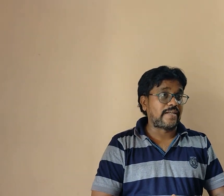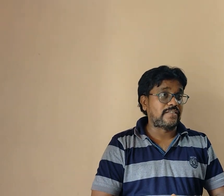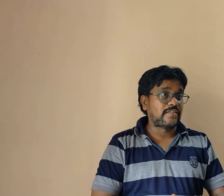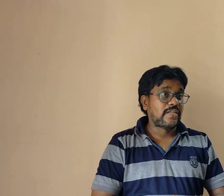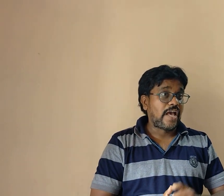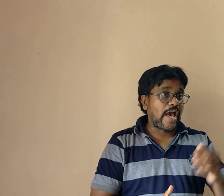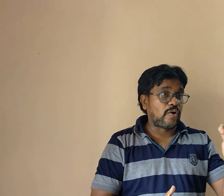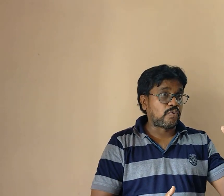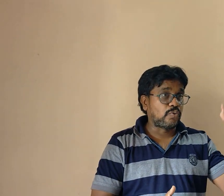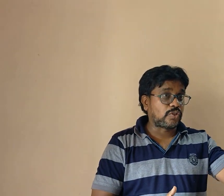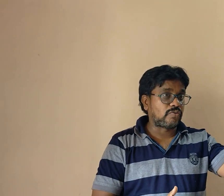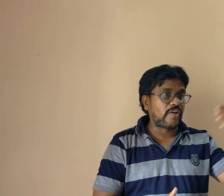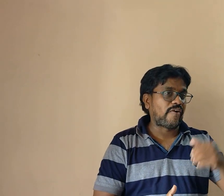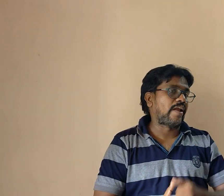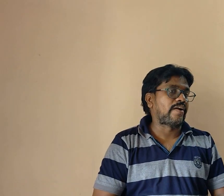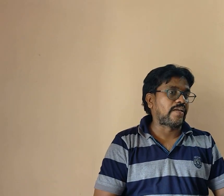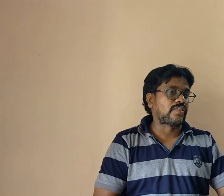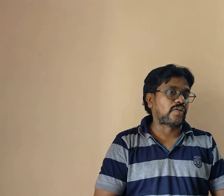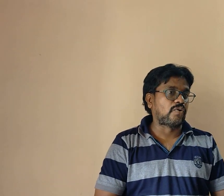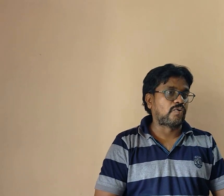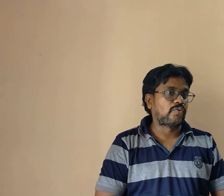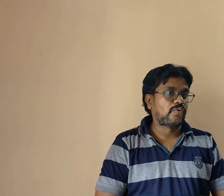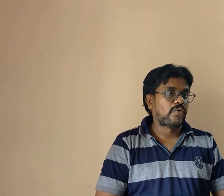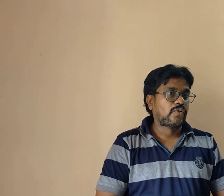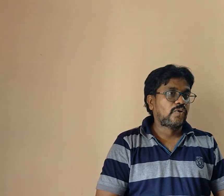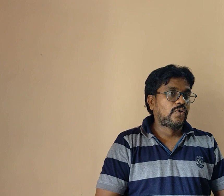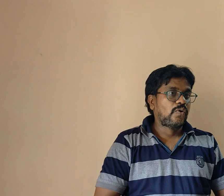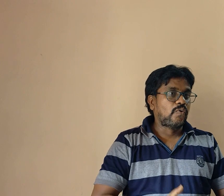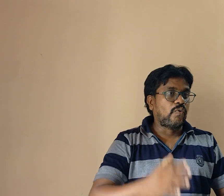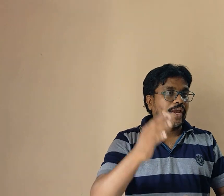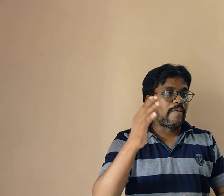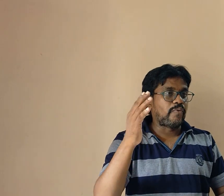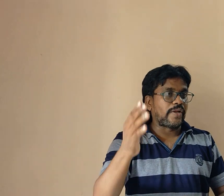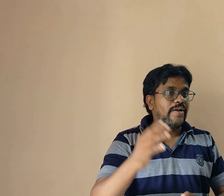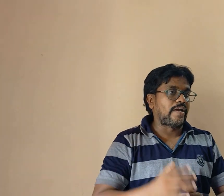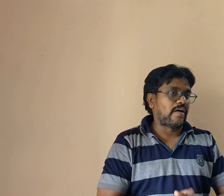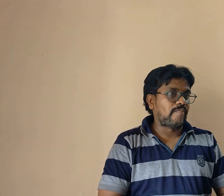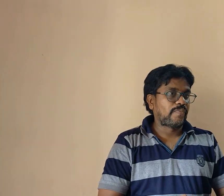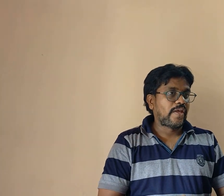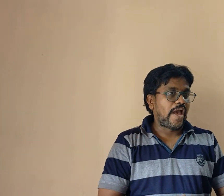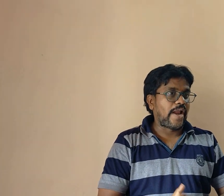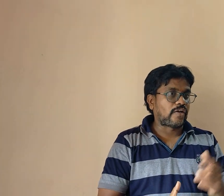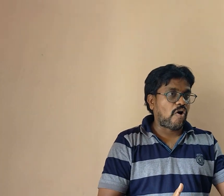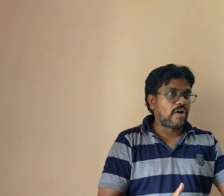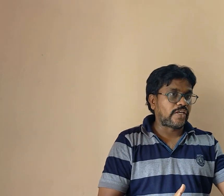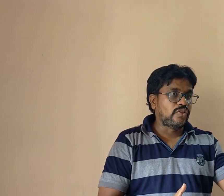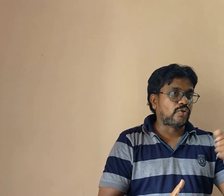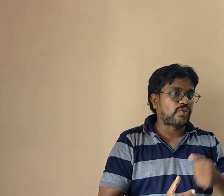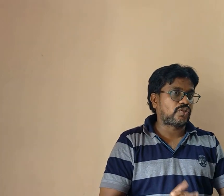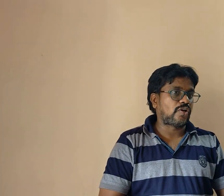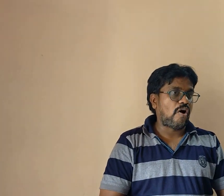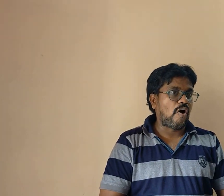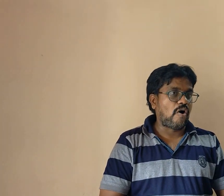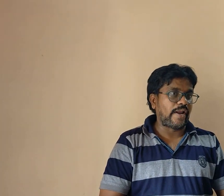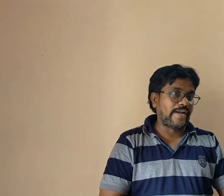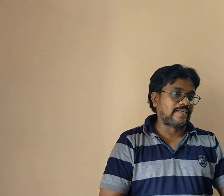side around 2500 years ago who came to India and called Indus or